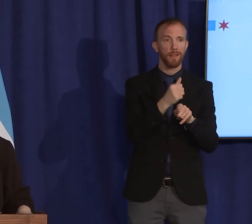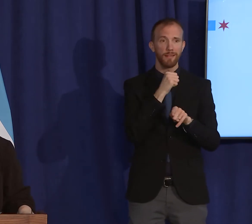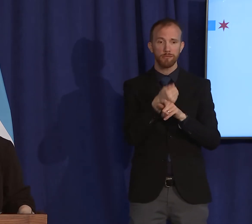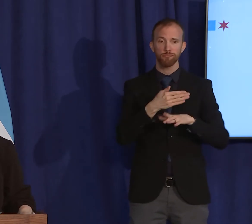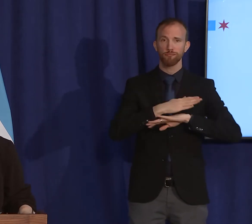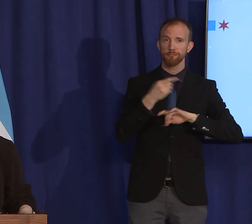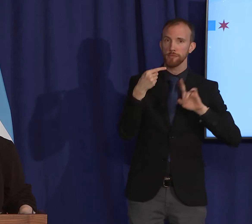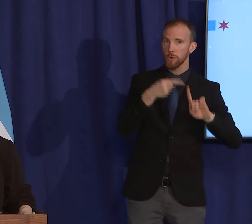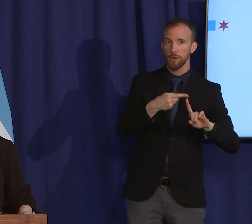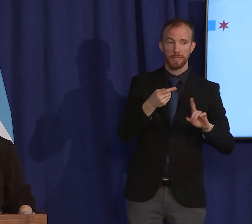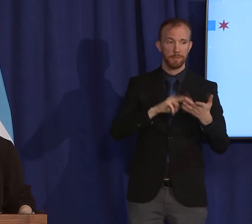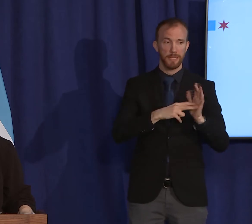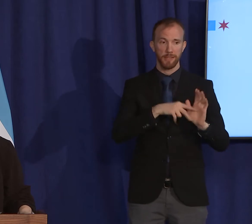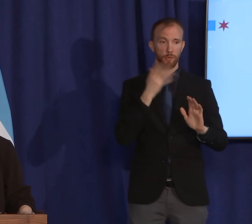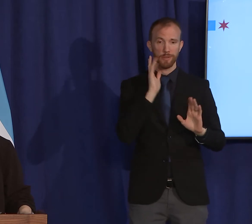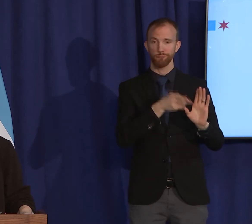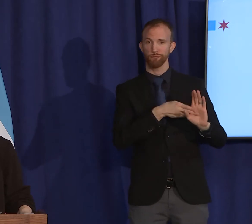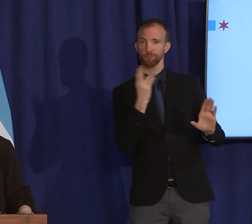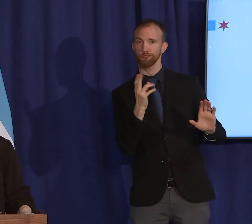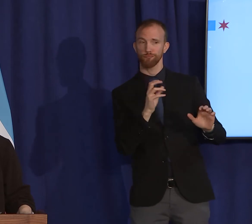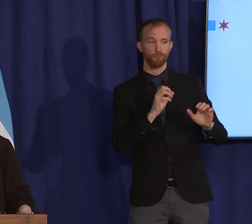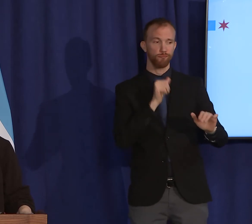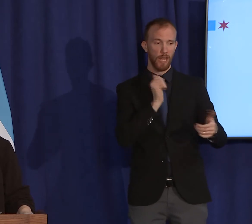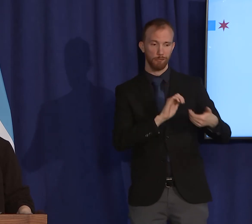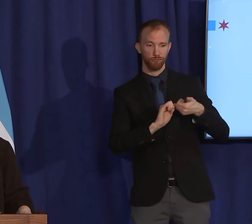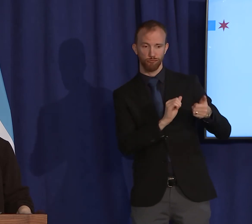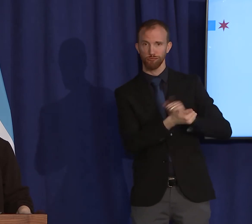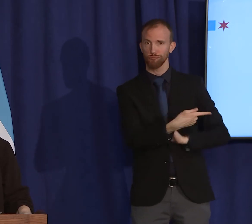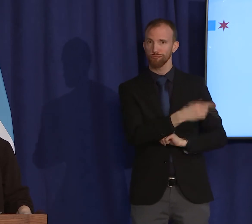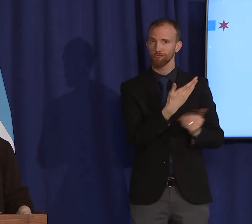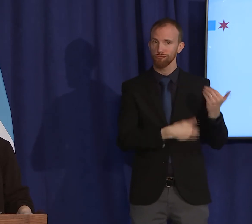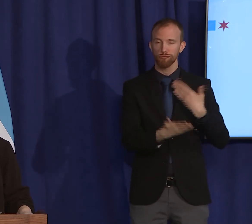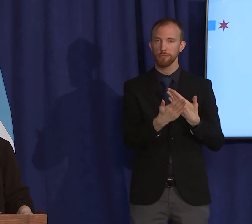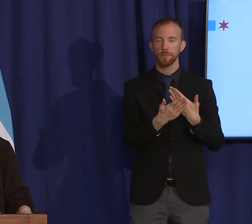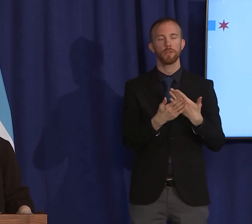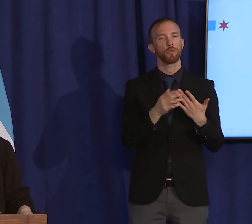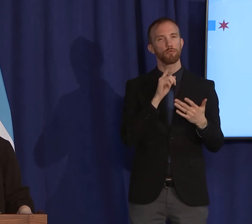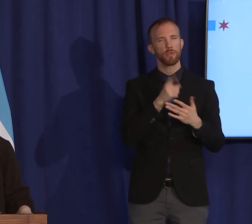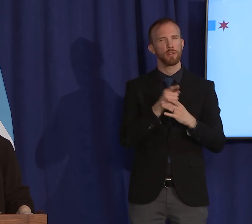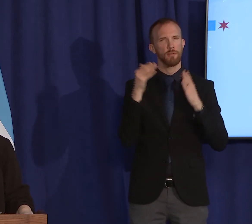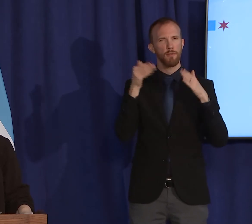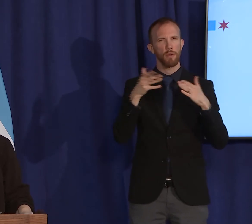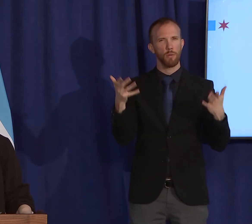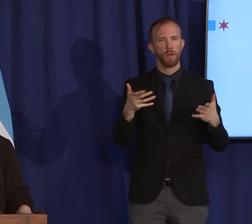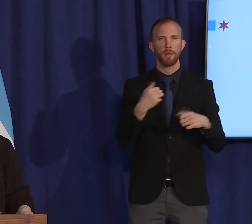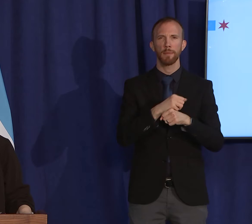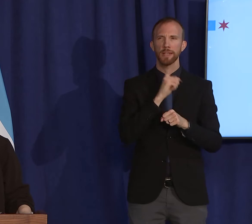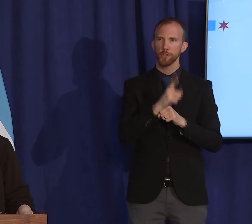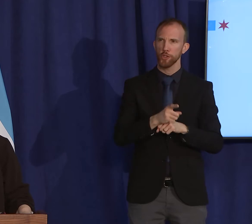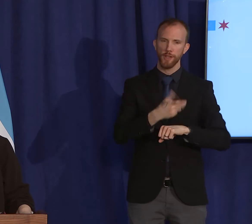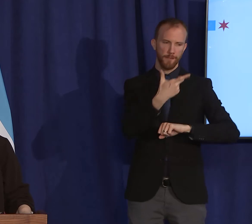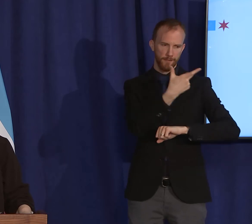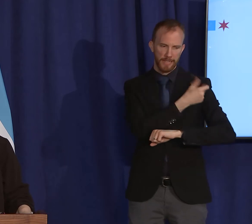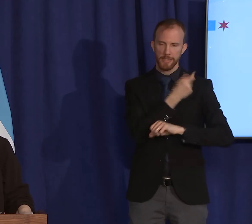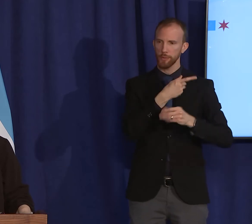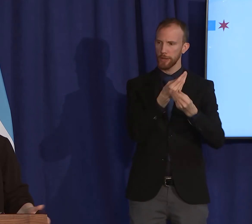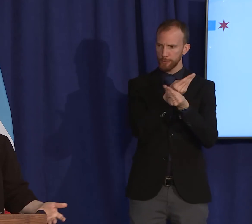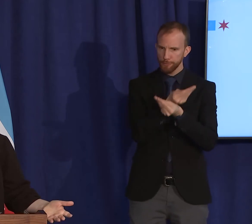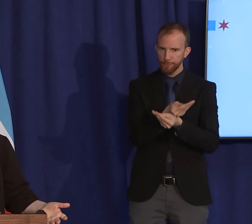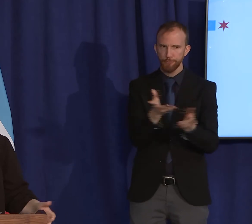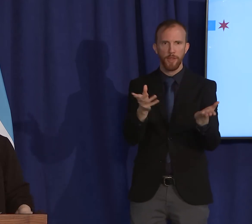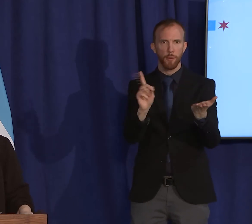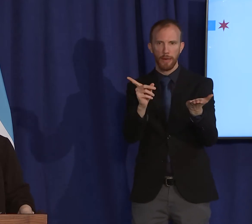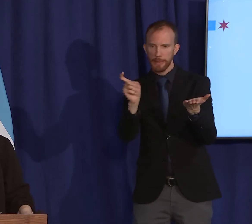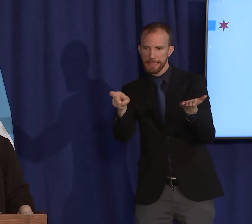be vaccine providers for us right now. And I want to really keep the focus on making sure that we get vaccine to the parts of the city that need it